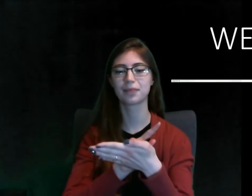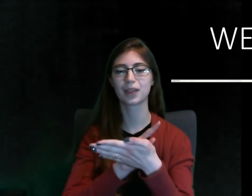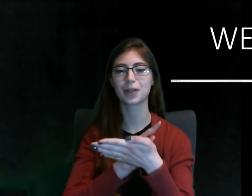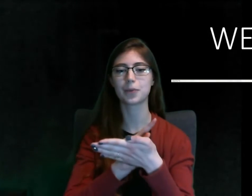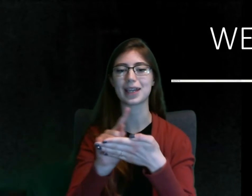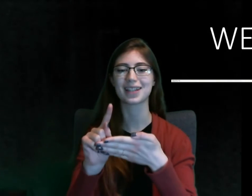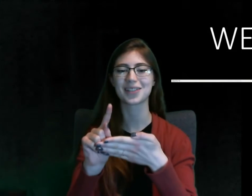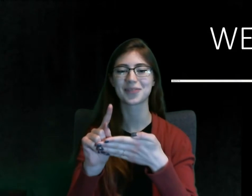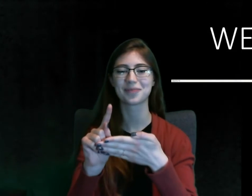Week.